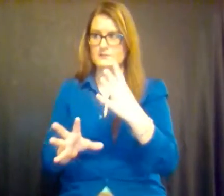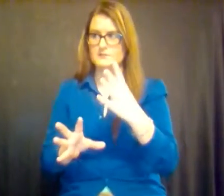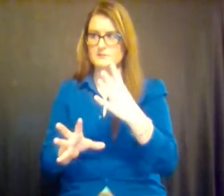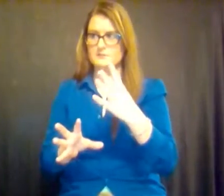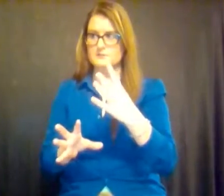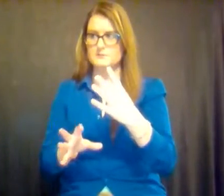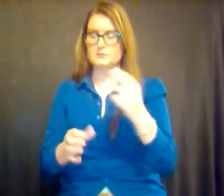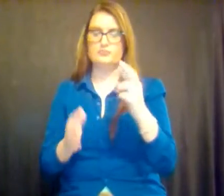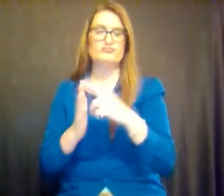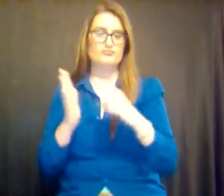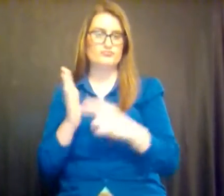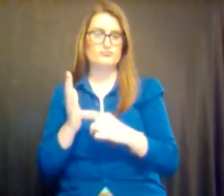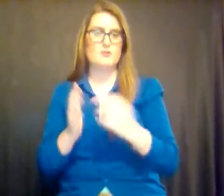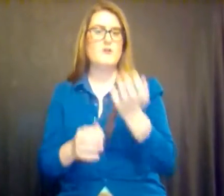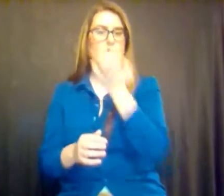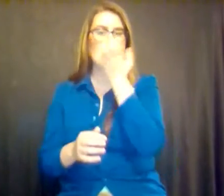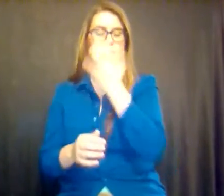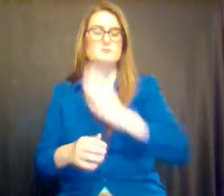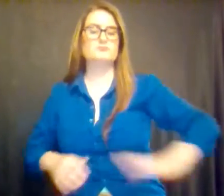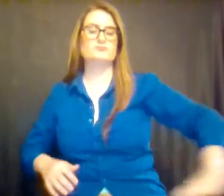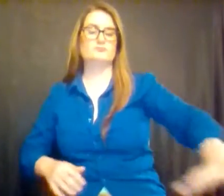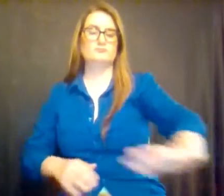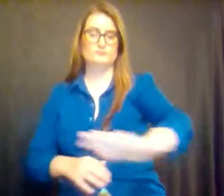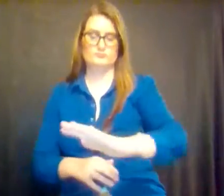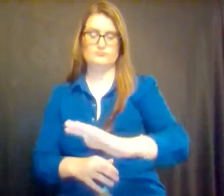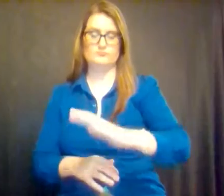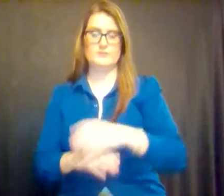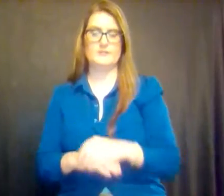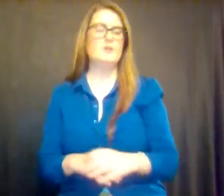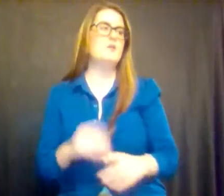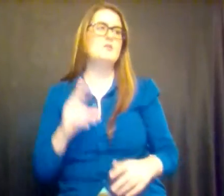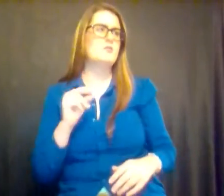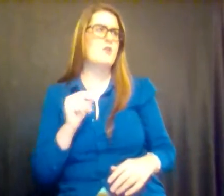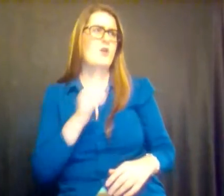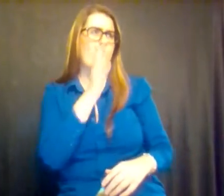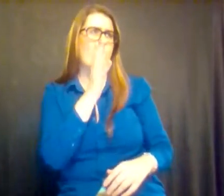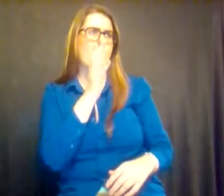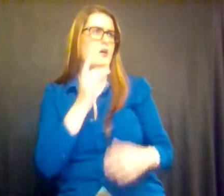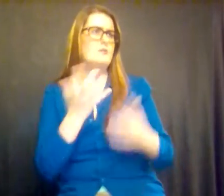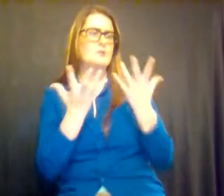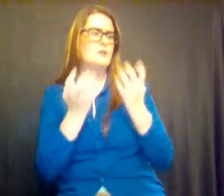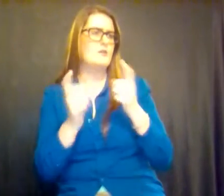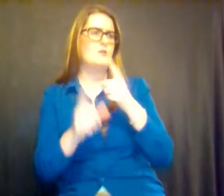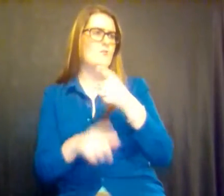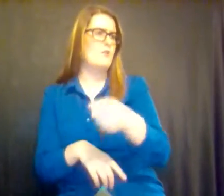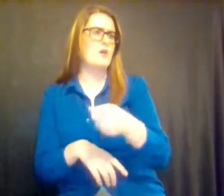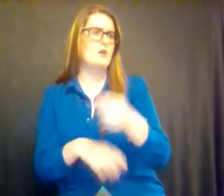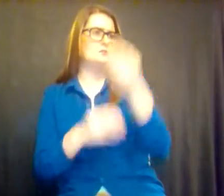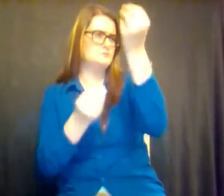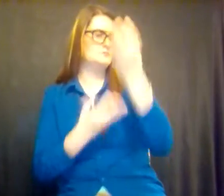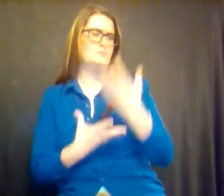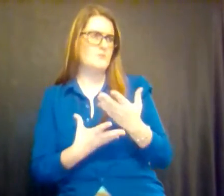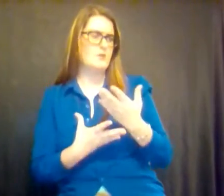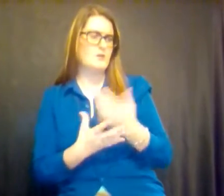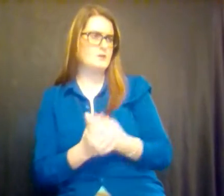it to me. Don't worry about that, Rebecca reassured him. Your father's nearly blind now. He won't realise you're not Esau.